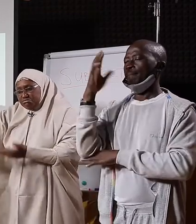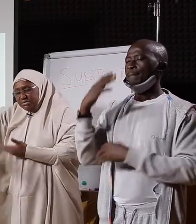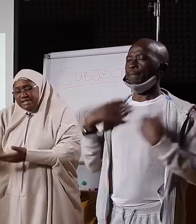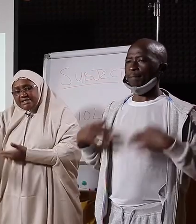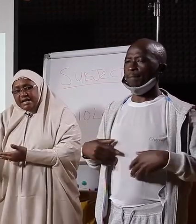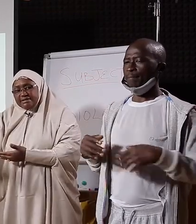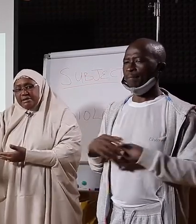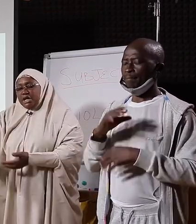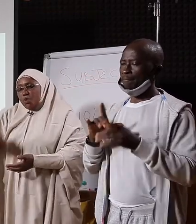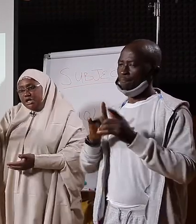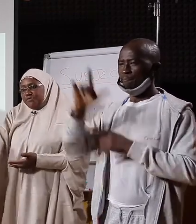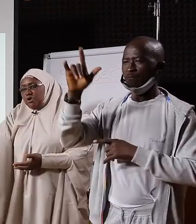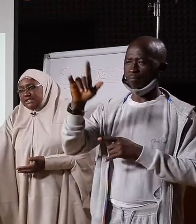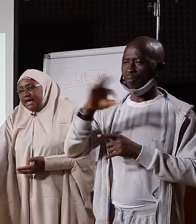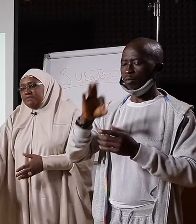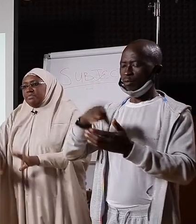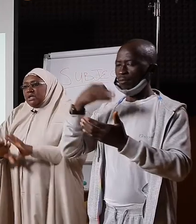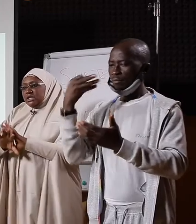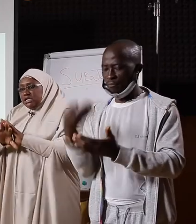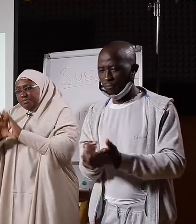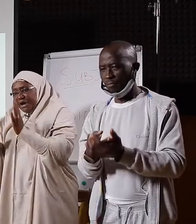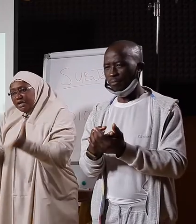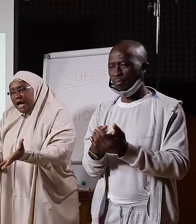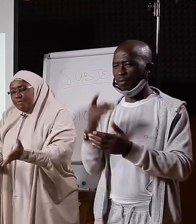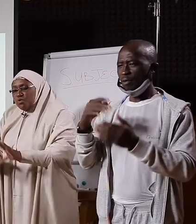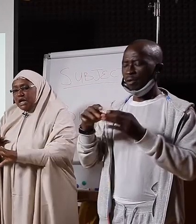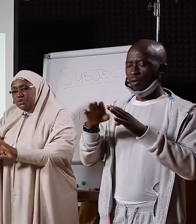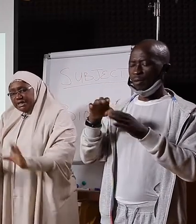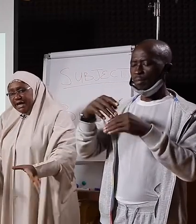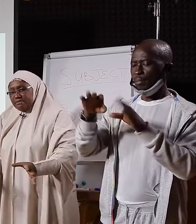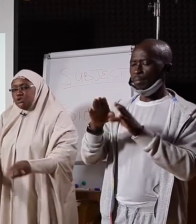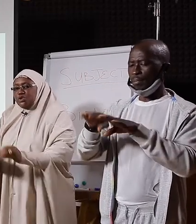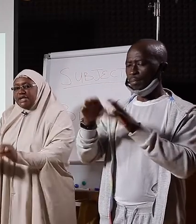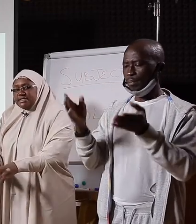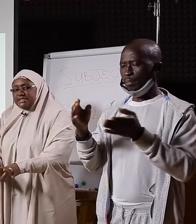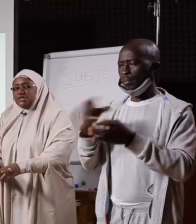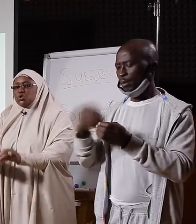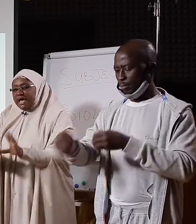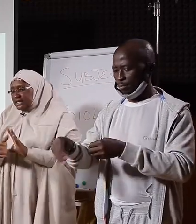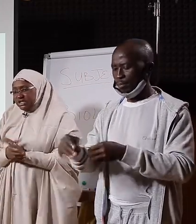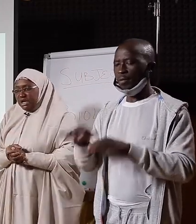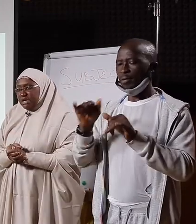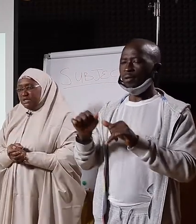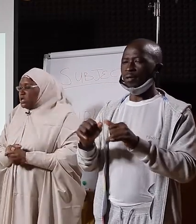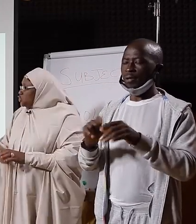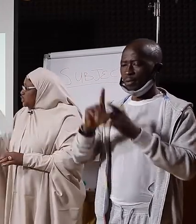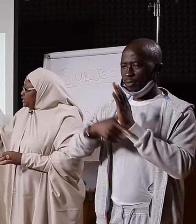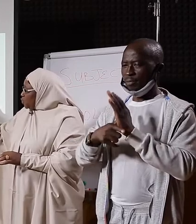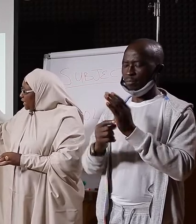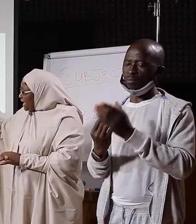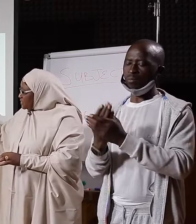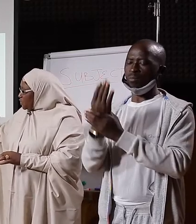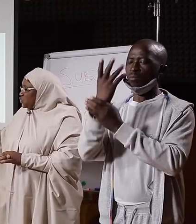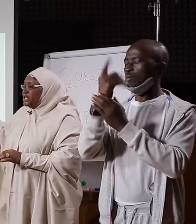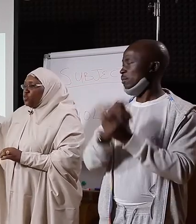some distance. Then when it falls there, the pericarp will now decay to release the seed so that it can germinate. So